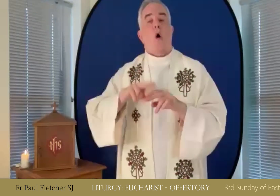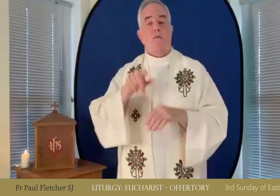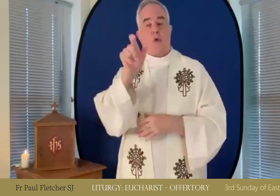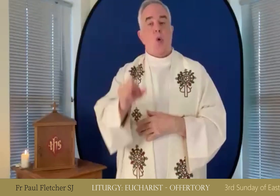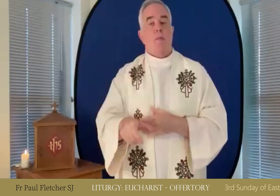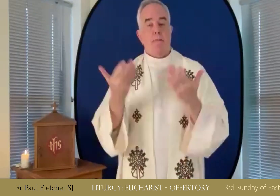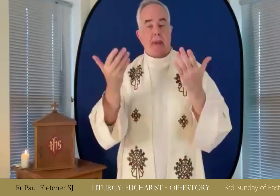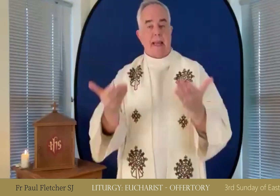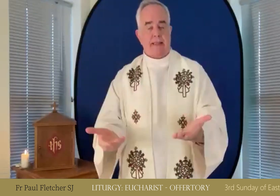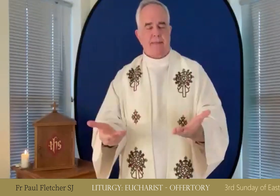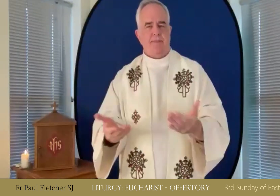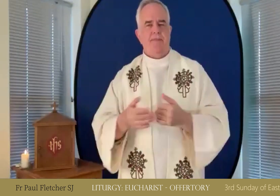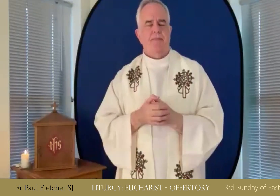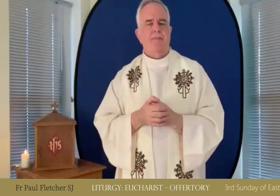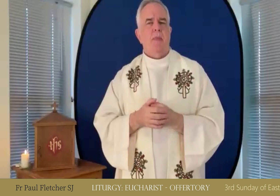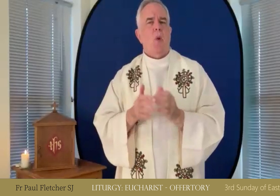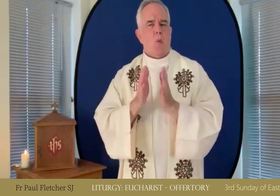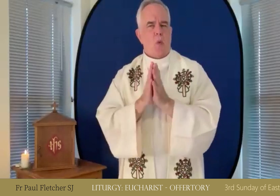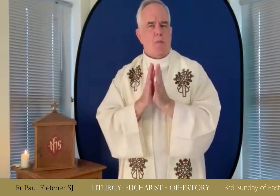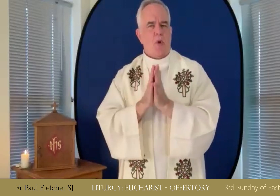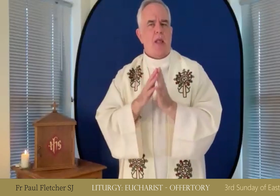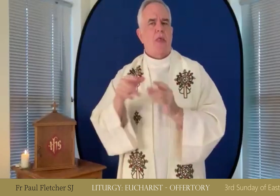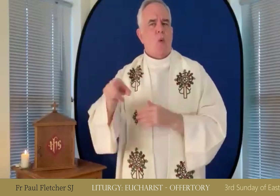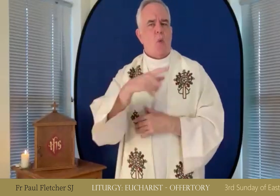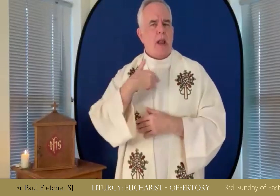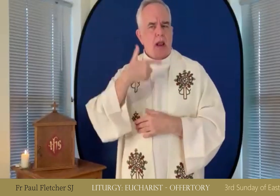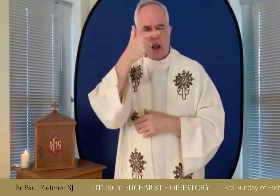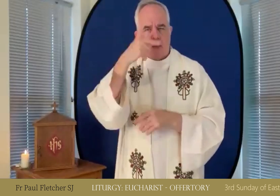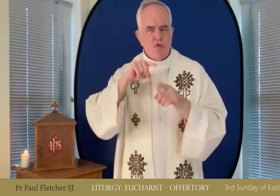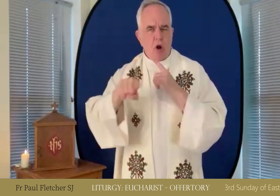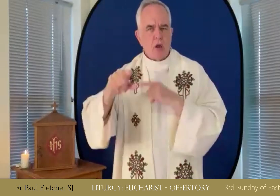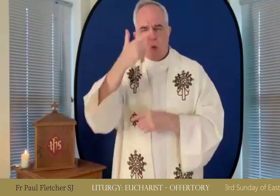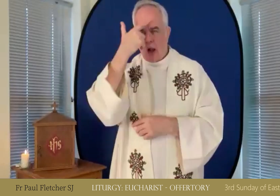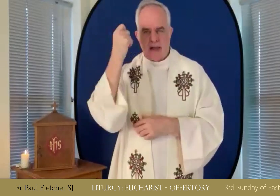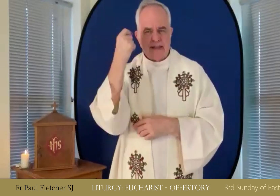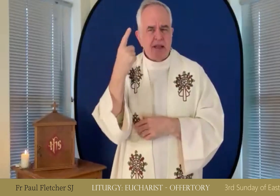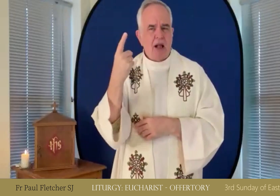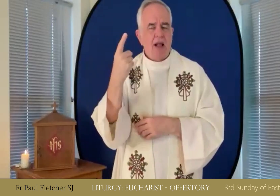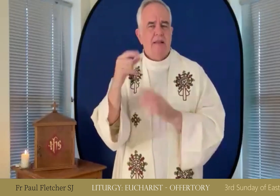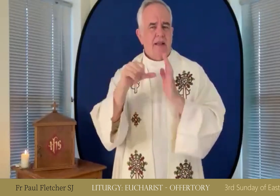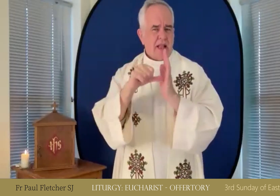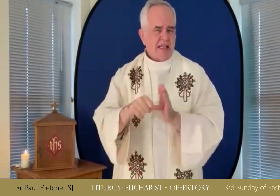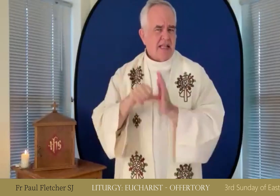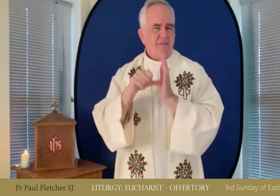of the Human Being. We pray that we try to understand the